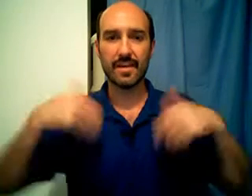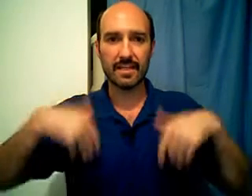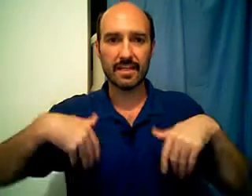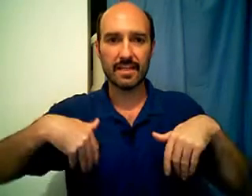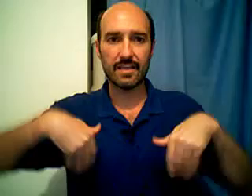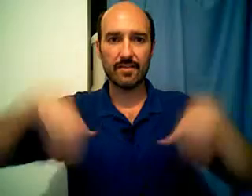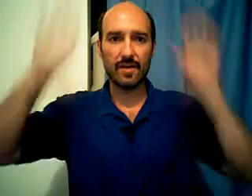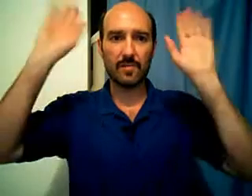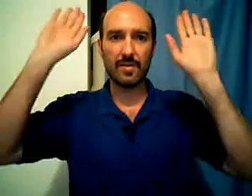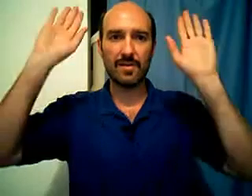Give up.